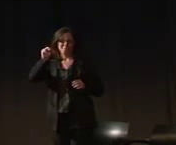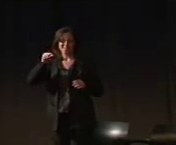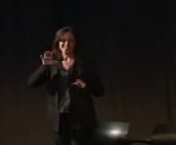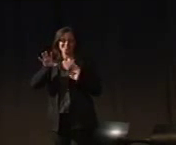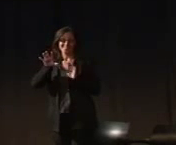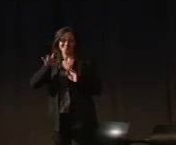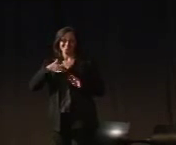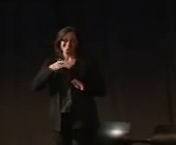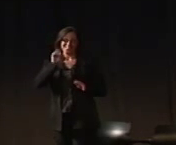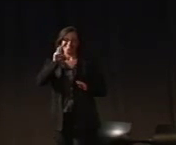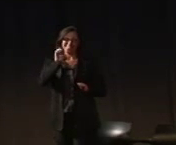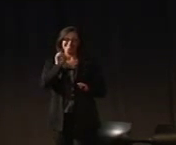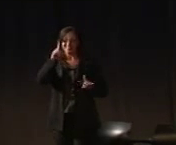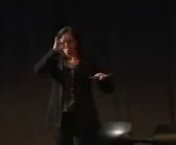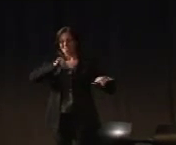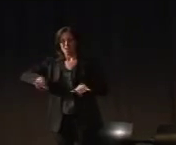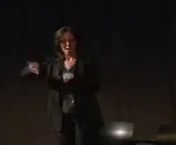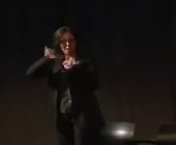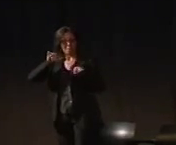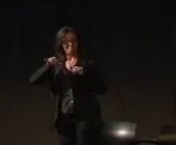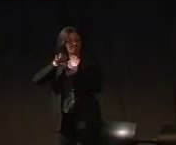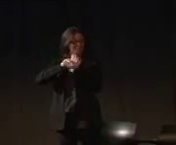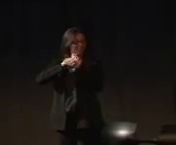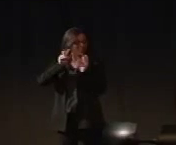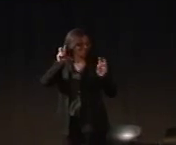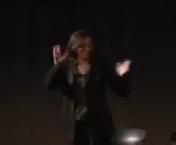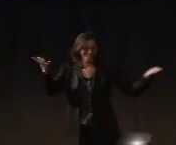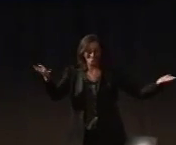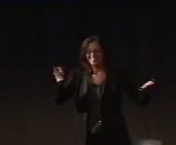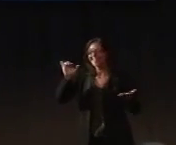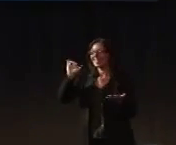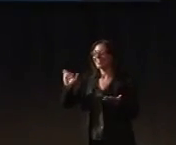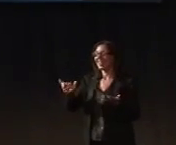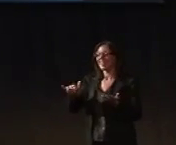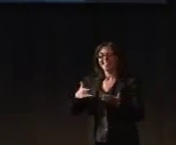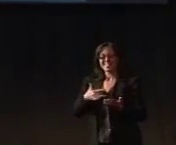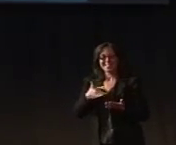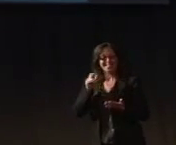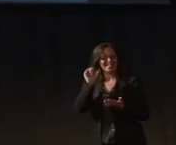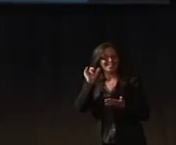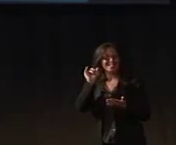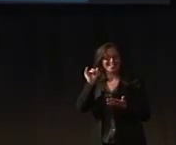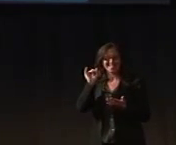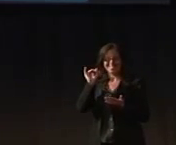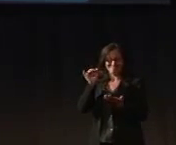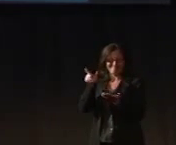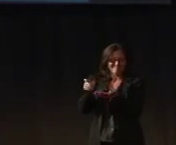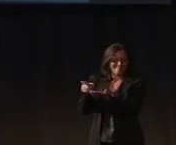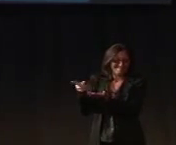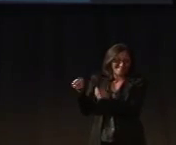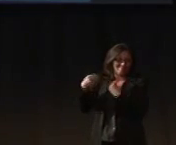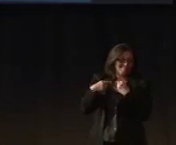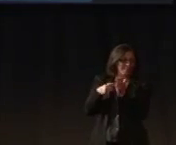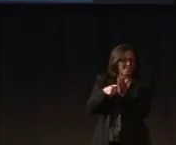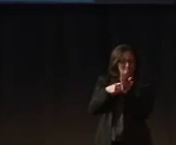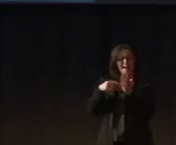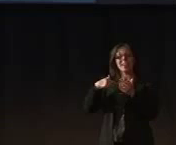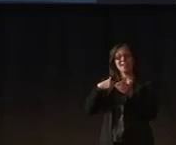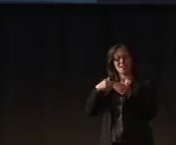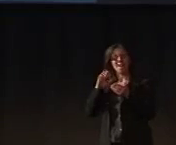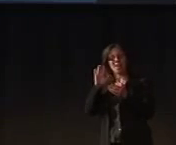sense, that is sensus communis, which is the demand that Caroline gave me. And I will try to go through some